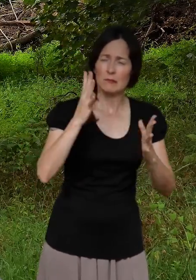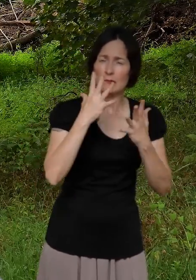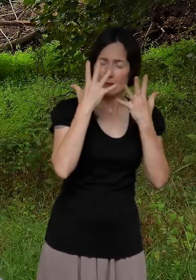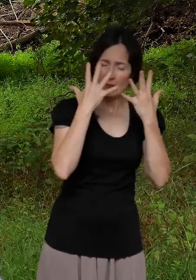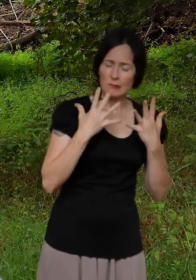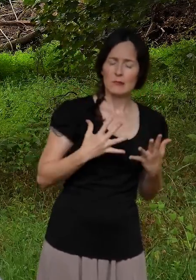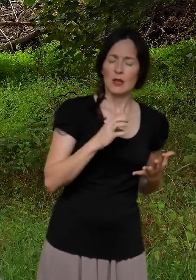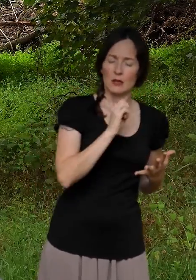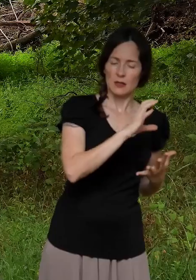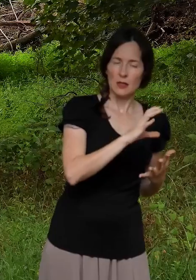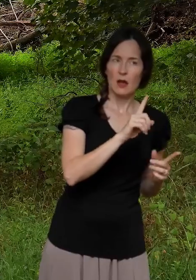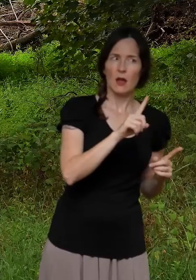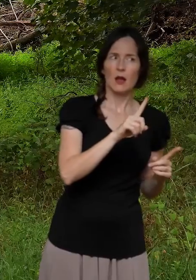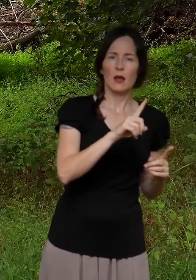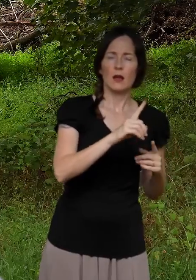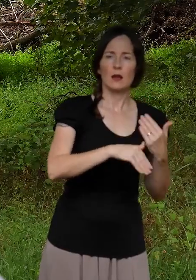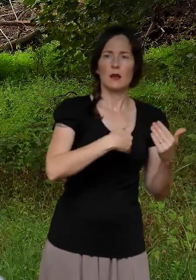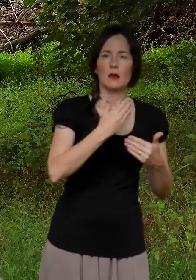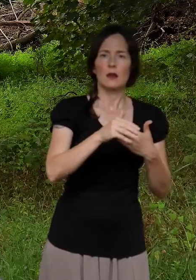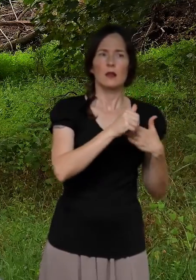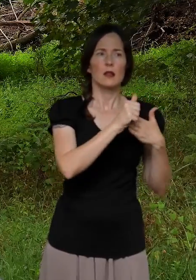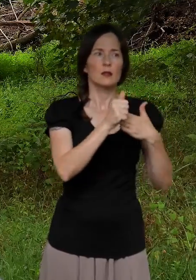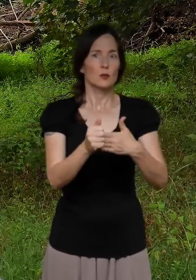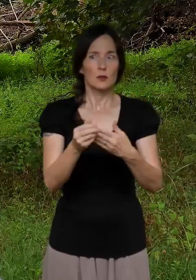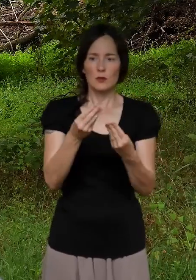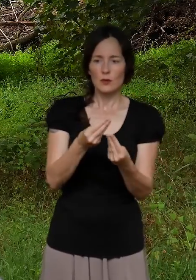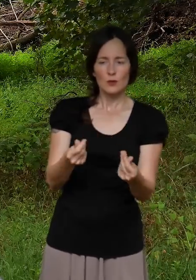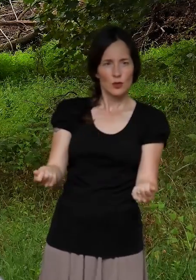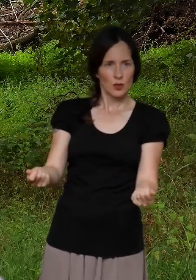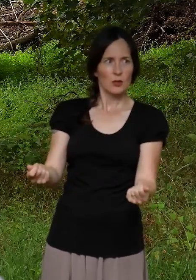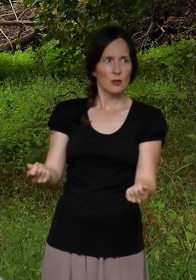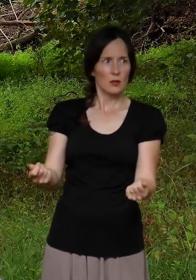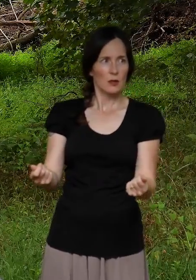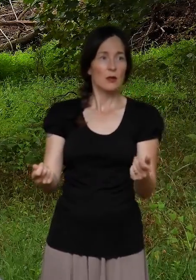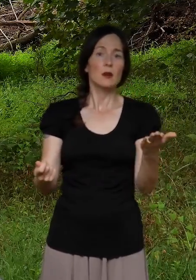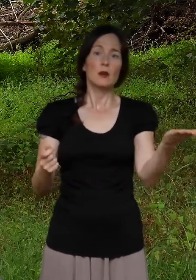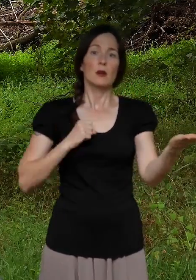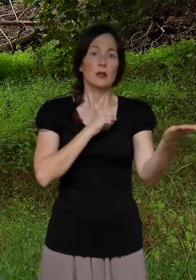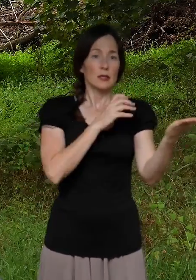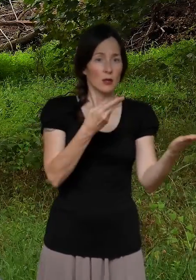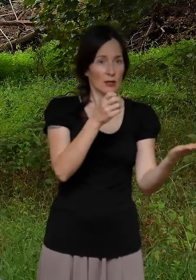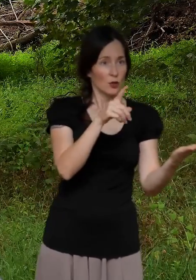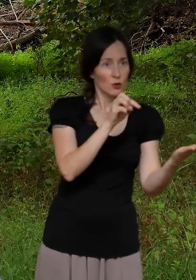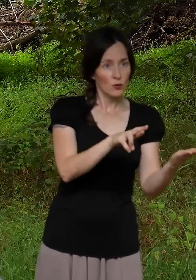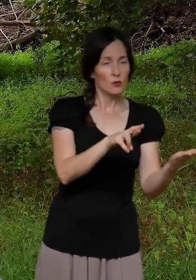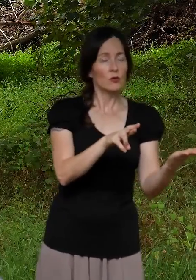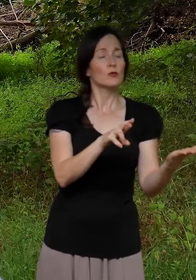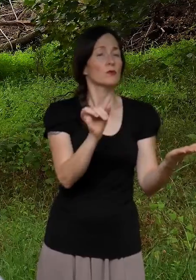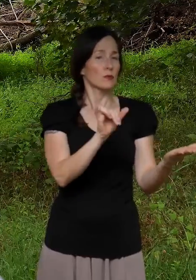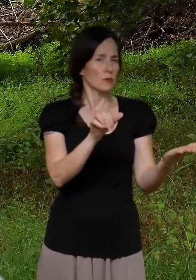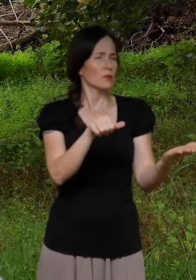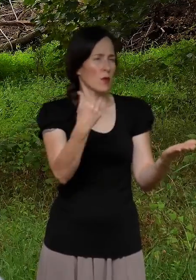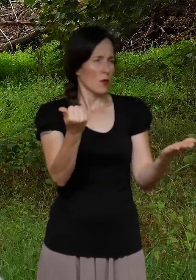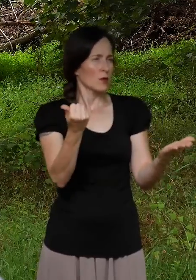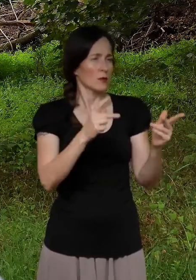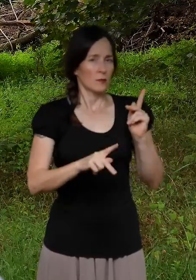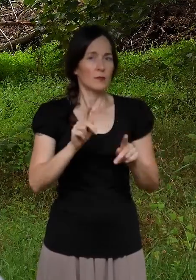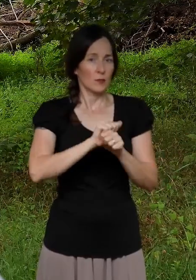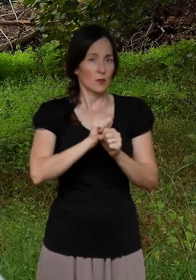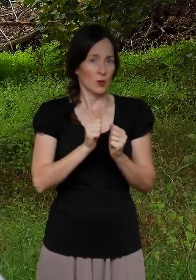commitment to historic Ellicott City. And I agree with everything that has been said today. I especially want to highlight the